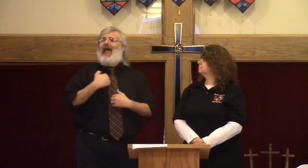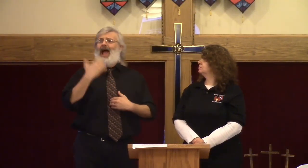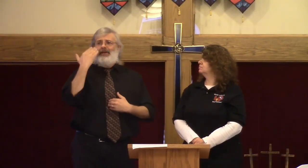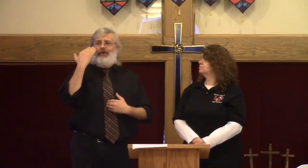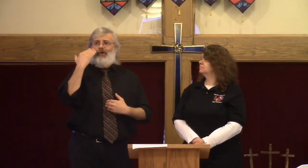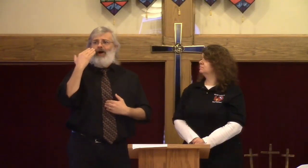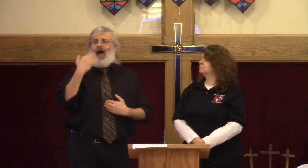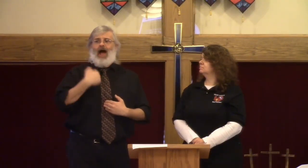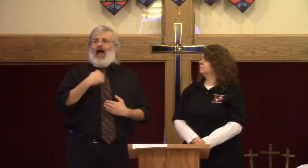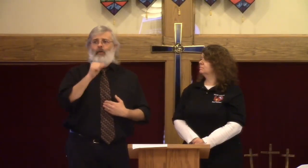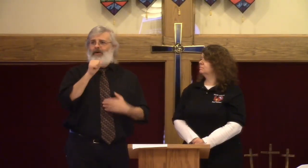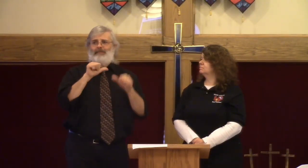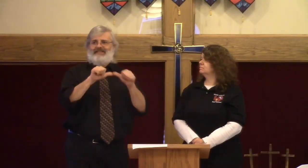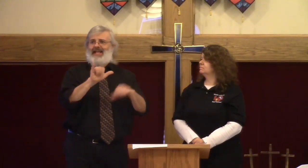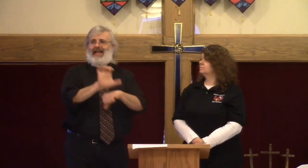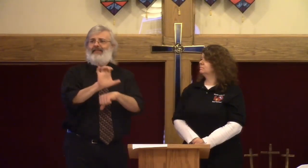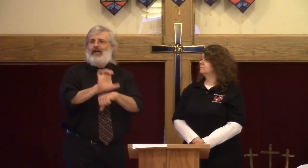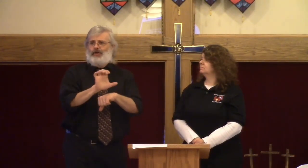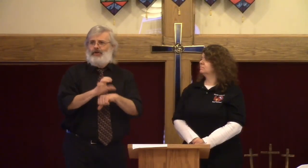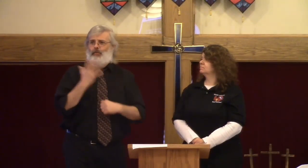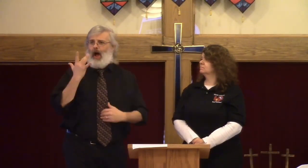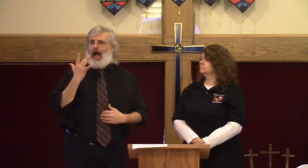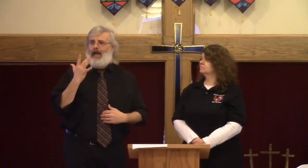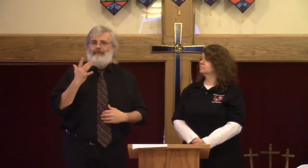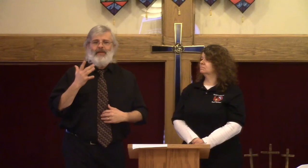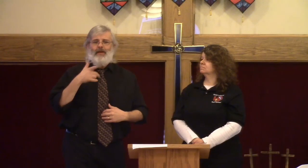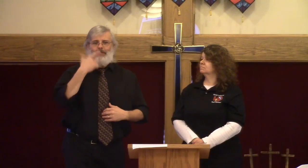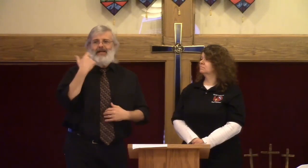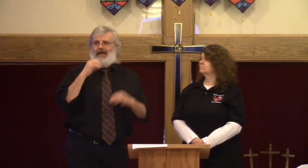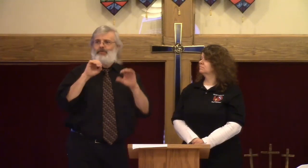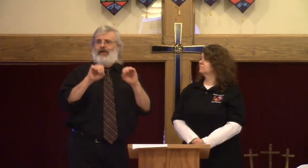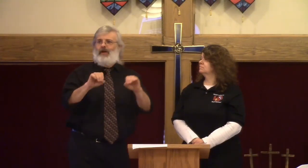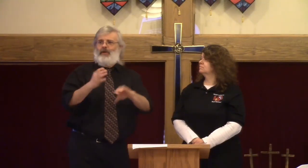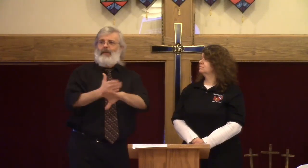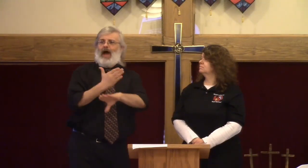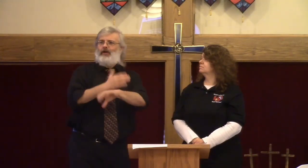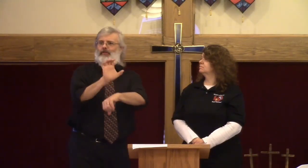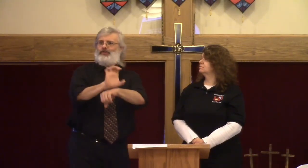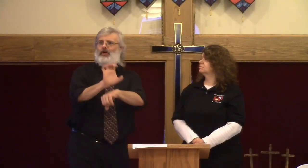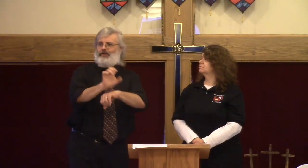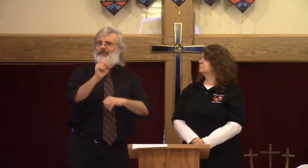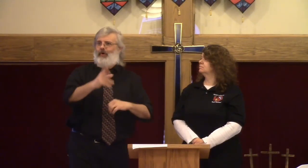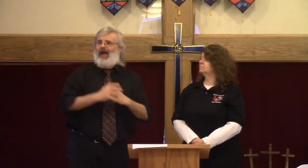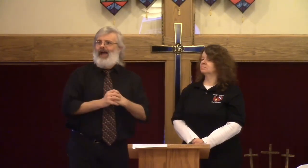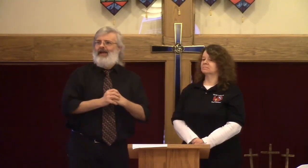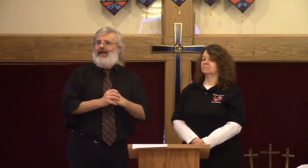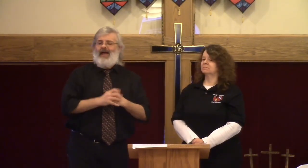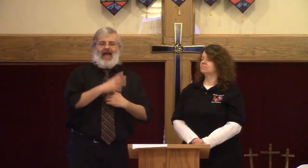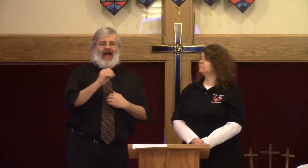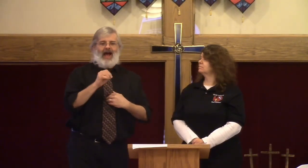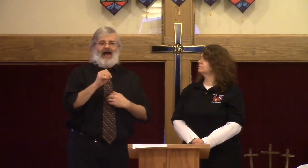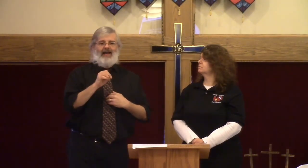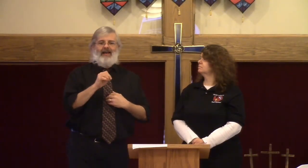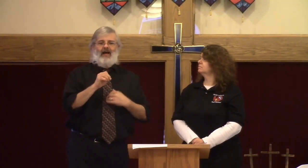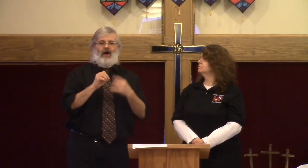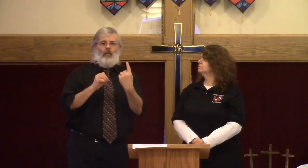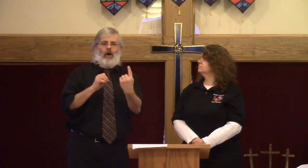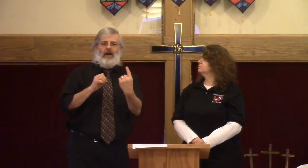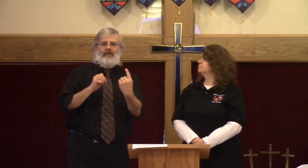I knew I wouldn't be staying in that church. Why? Because we had remodeled the church. Okay. And one